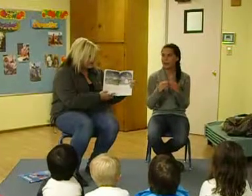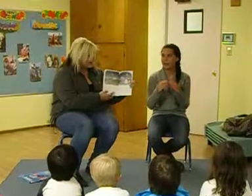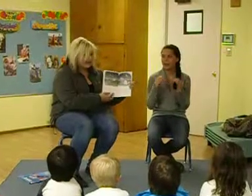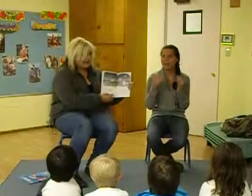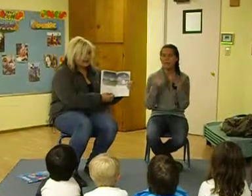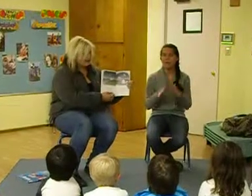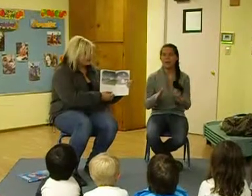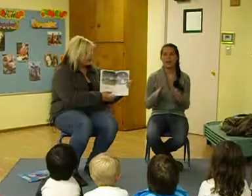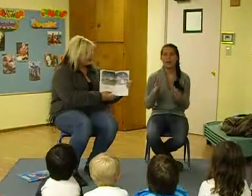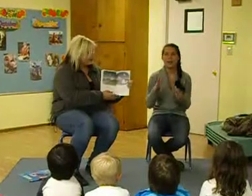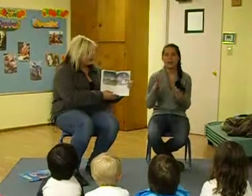play catch.